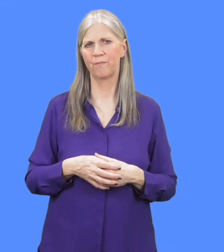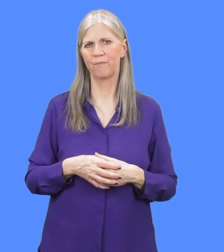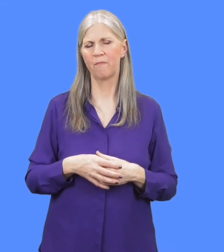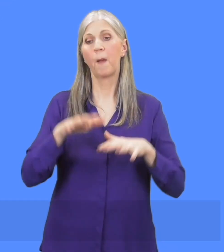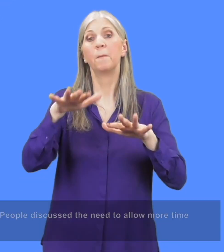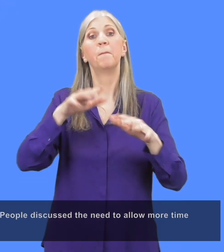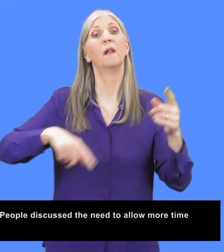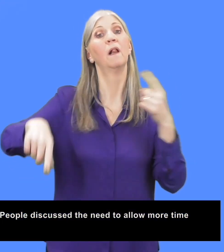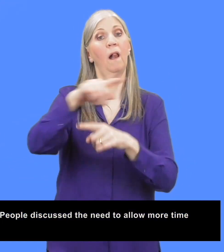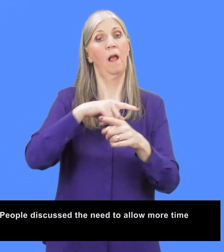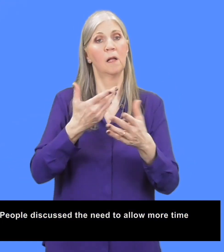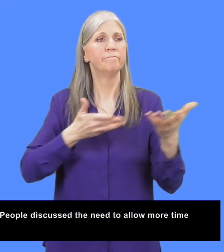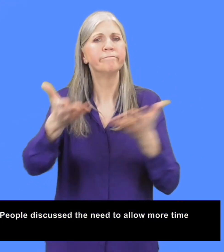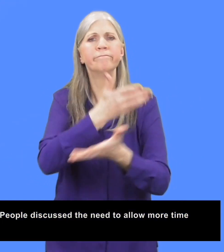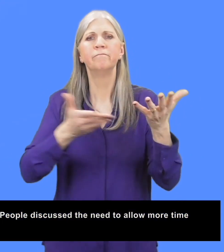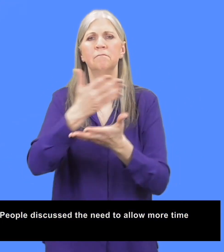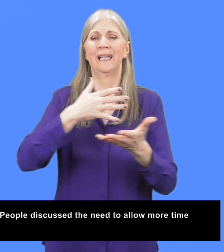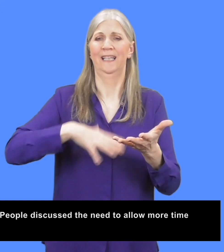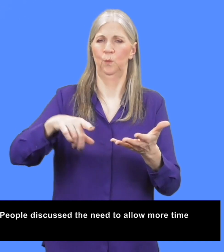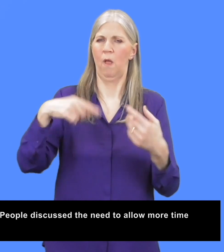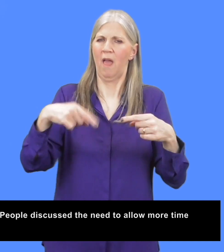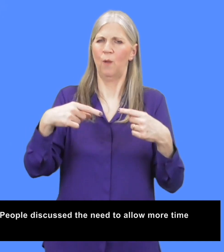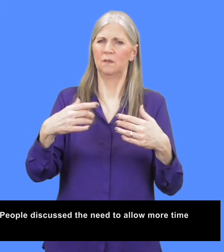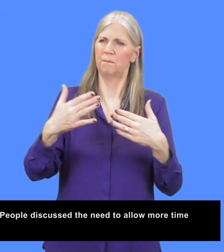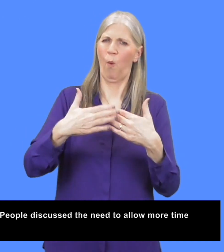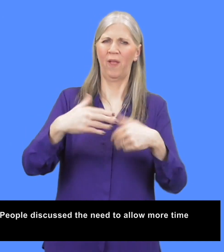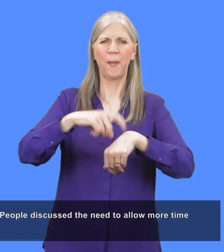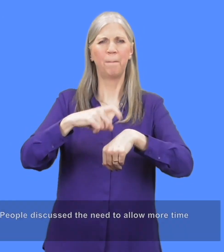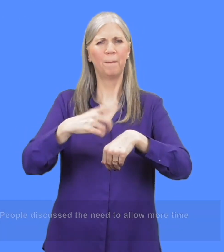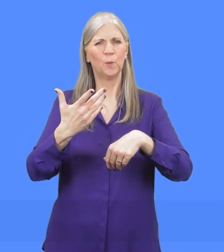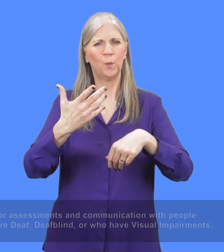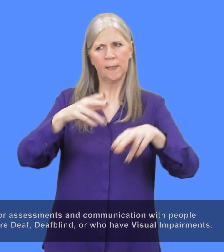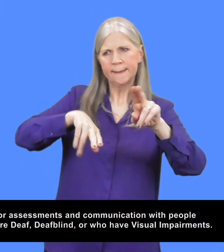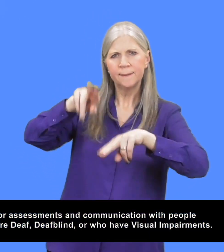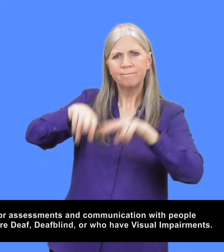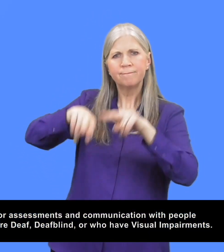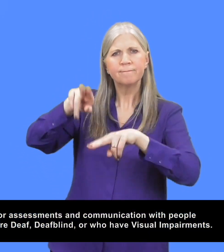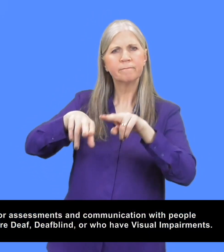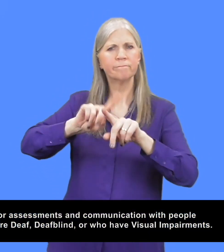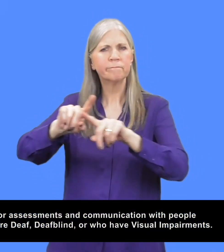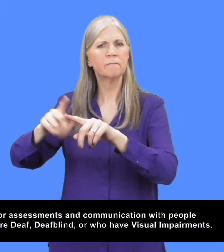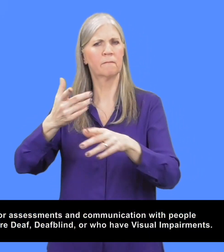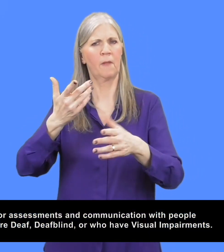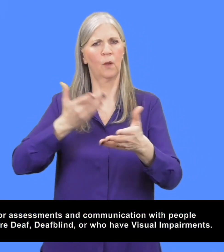People discussed the need to allow more time for assessments and communication with people who are